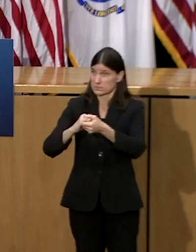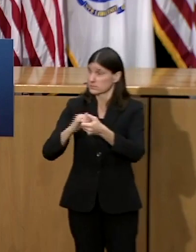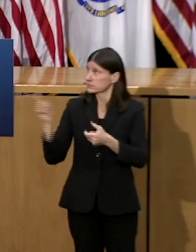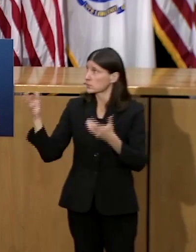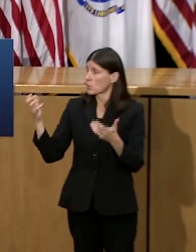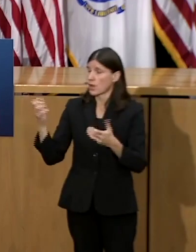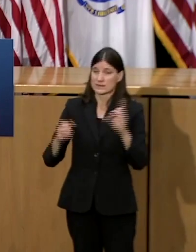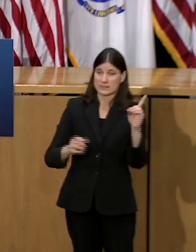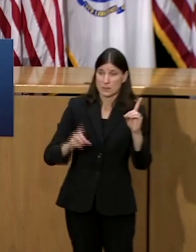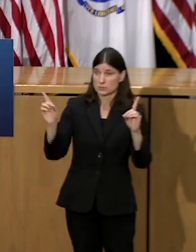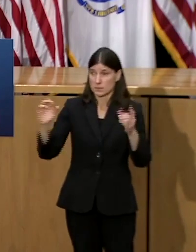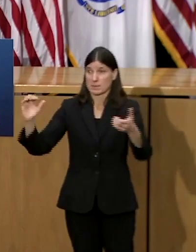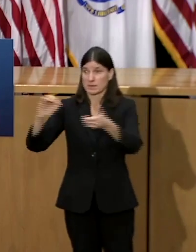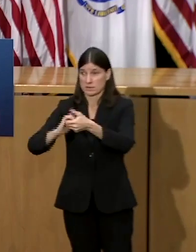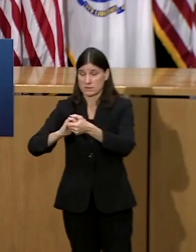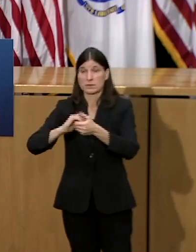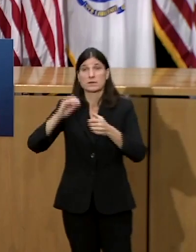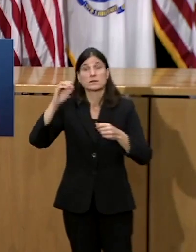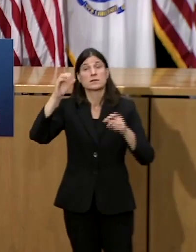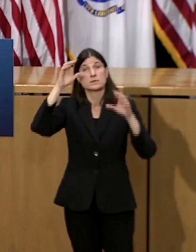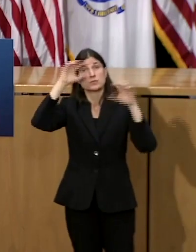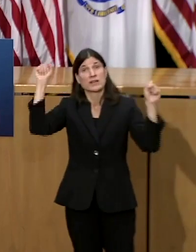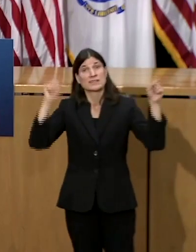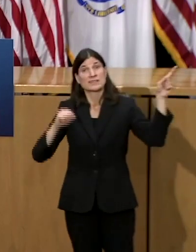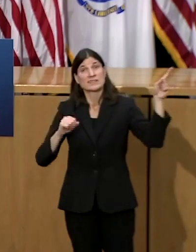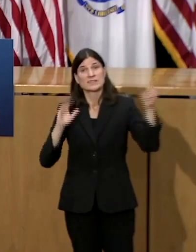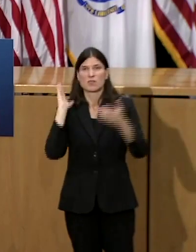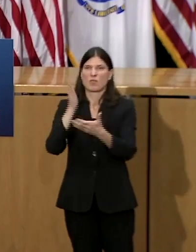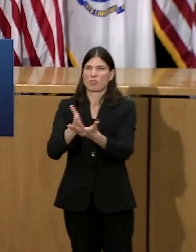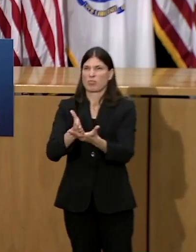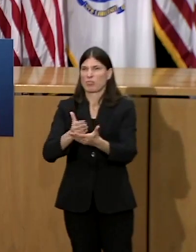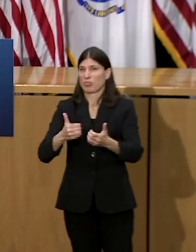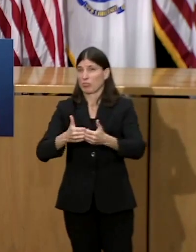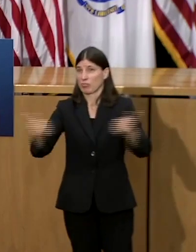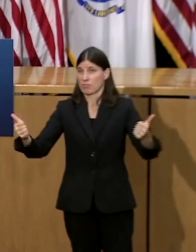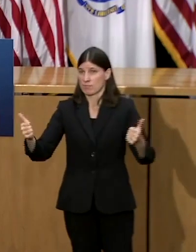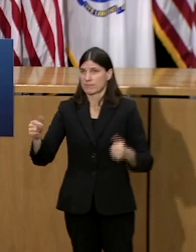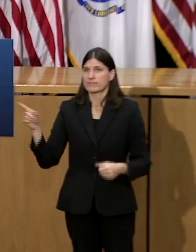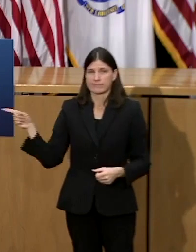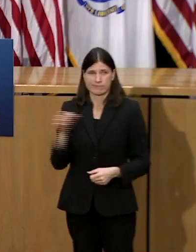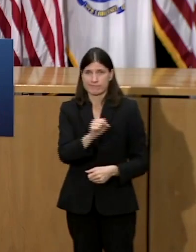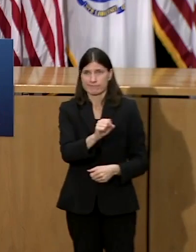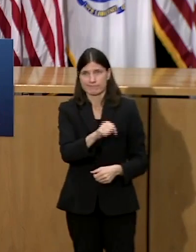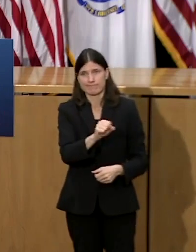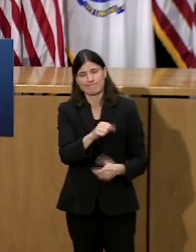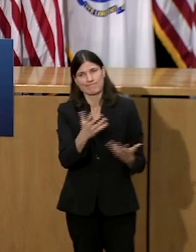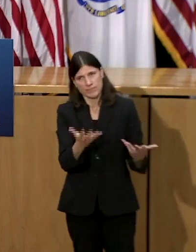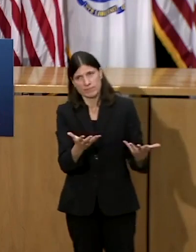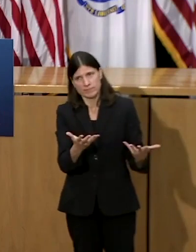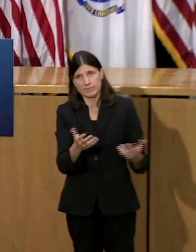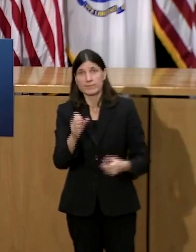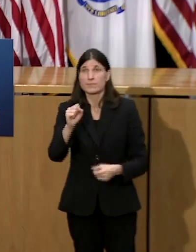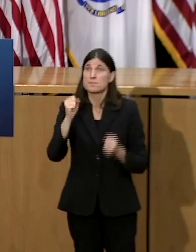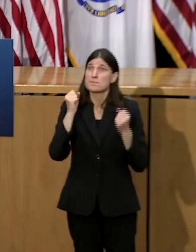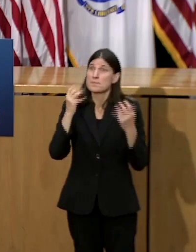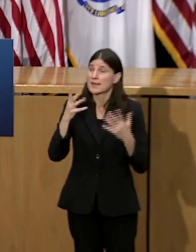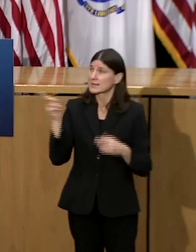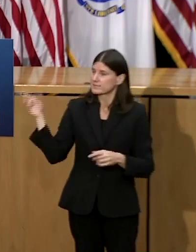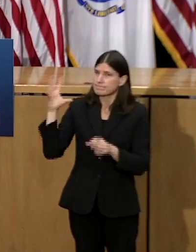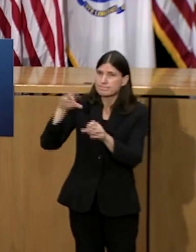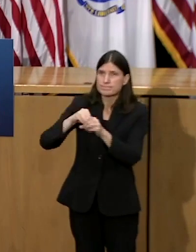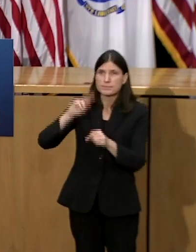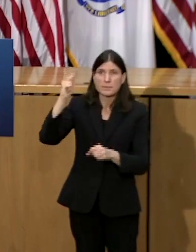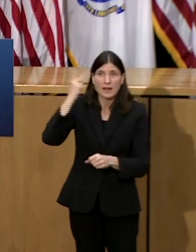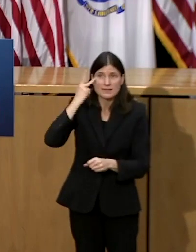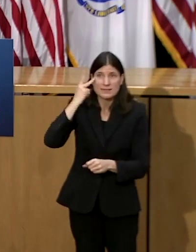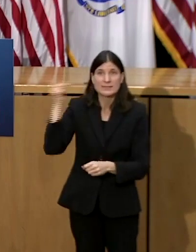vast majority, as I said, I think the vast majority of those of us that are in public life that participate in electoral politics believe in and support the process. And